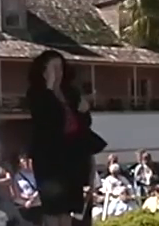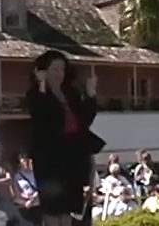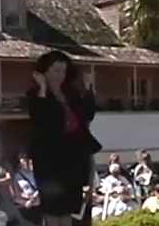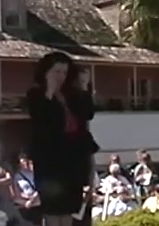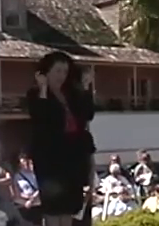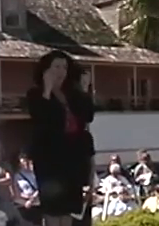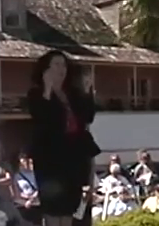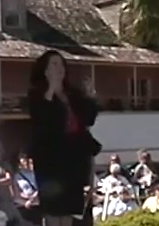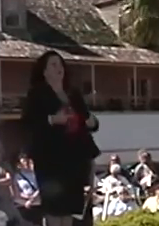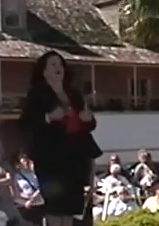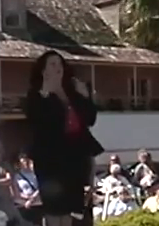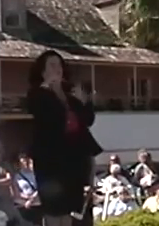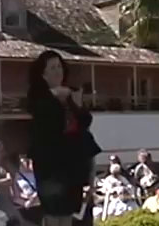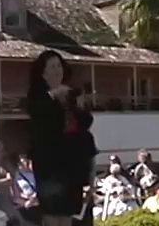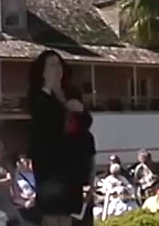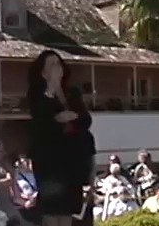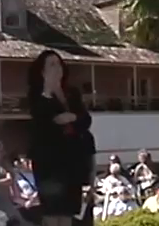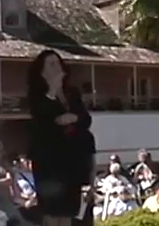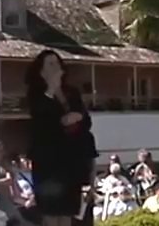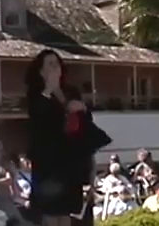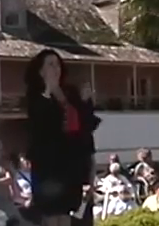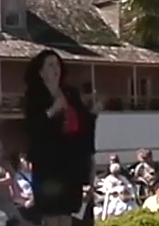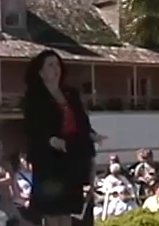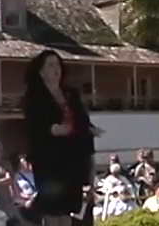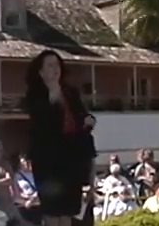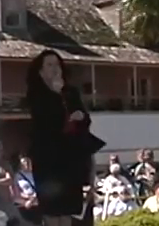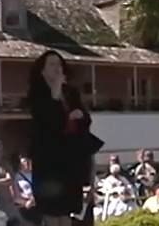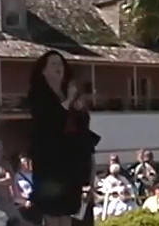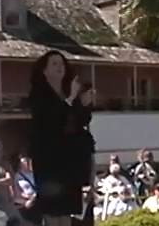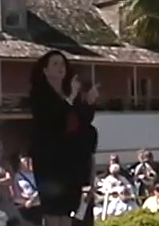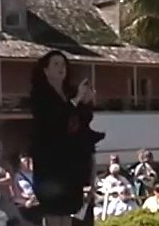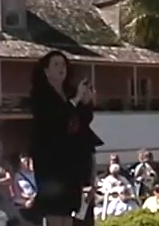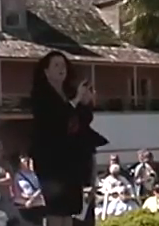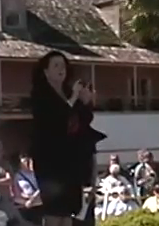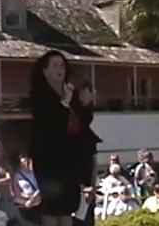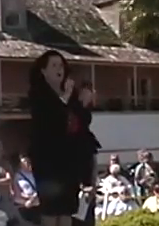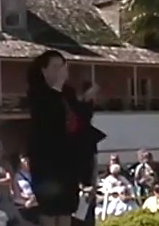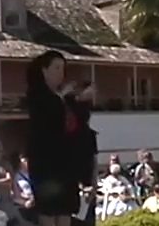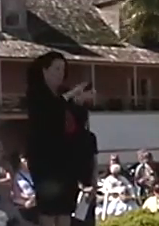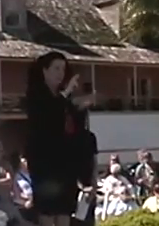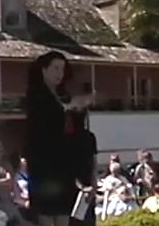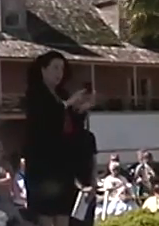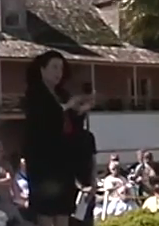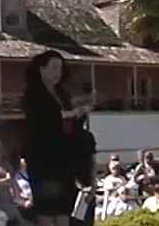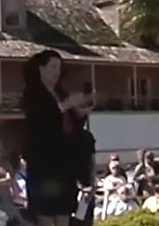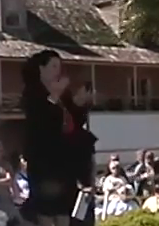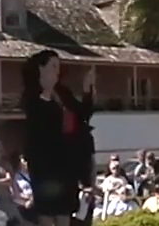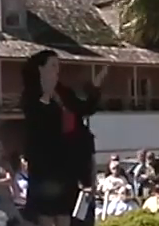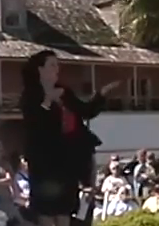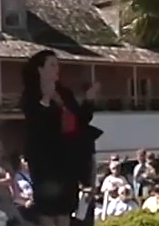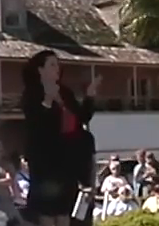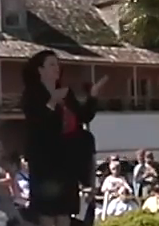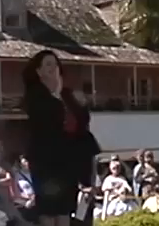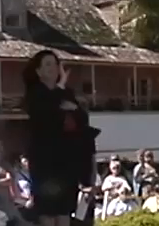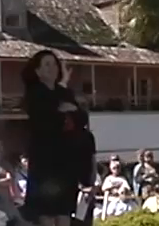this historical figure, who also, in my research, served in